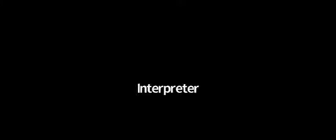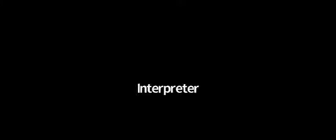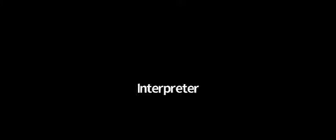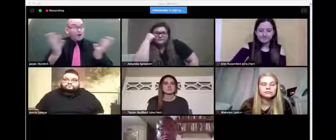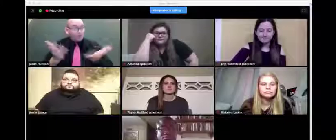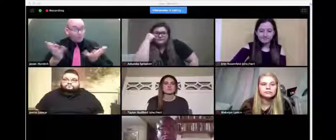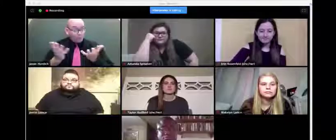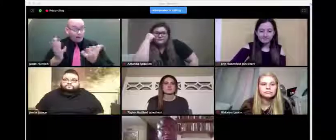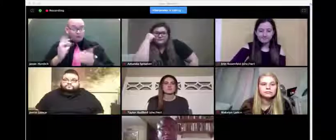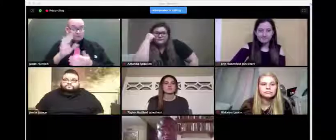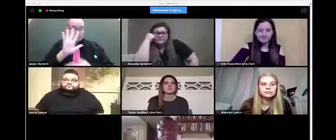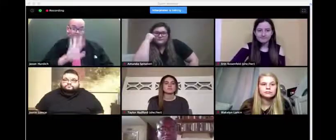50 minutes to have